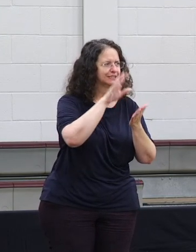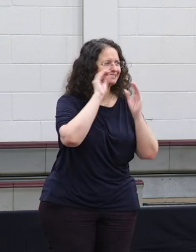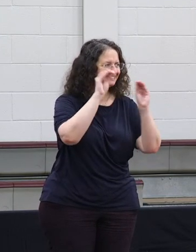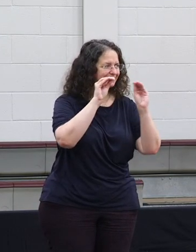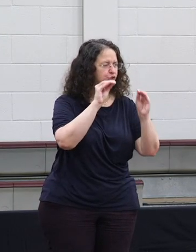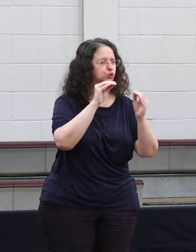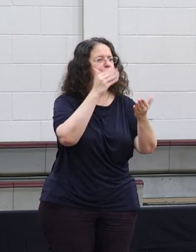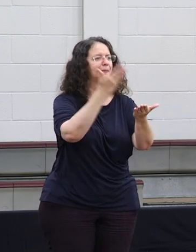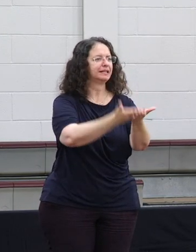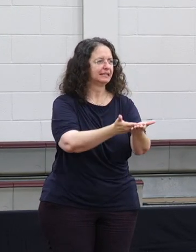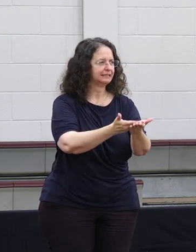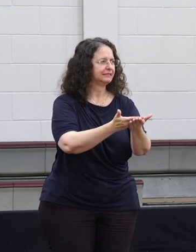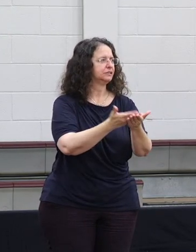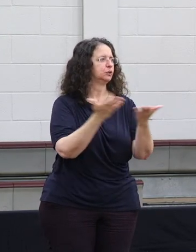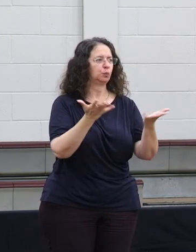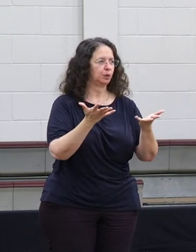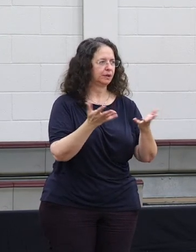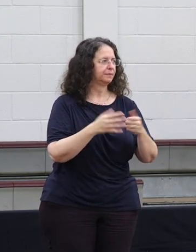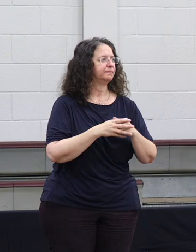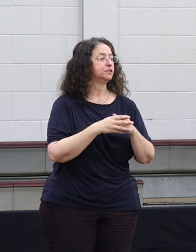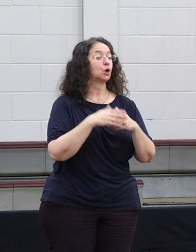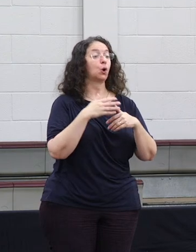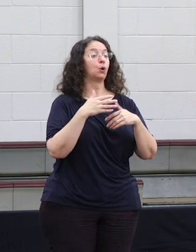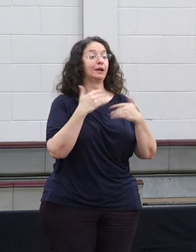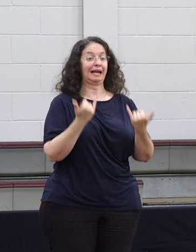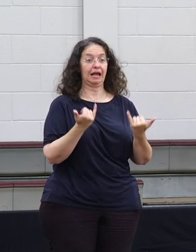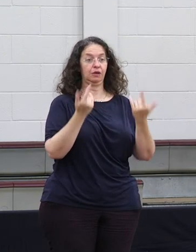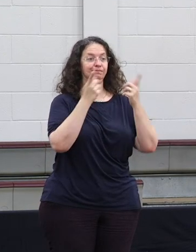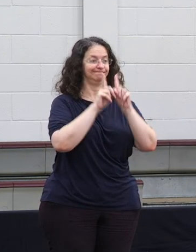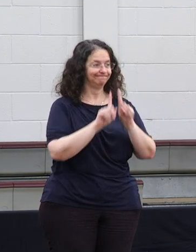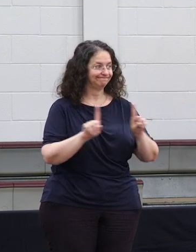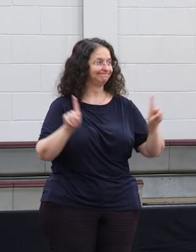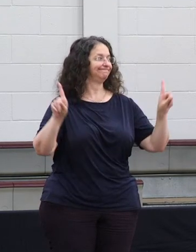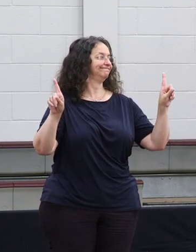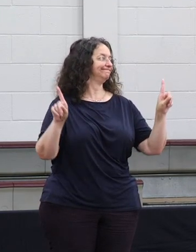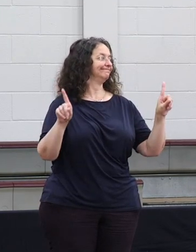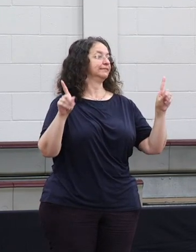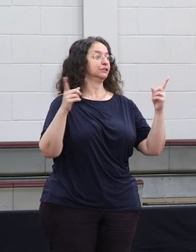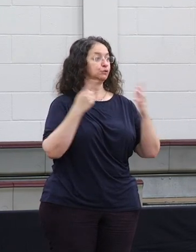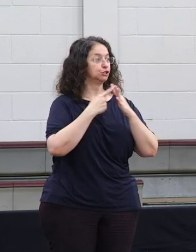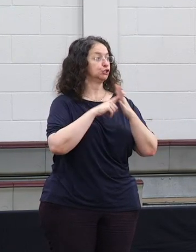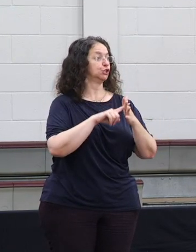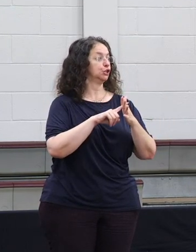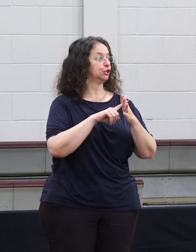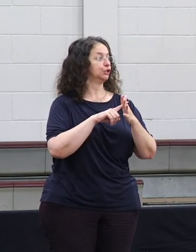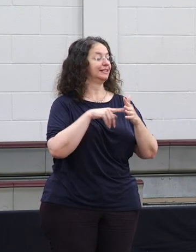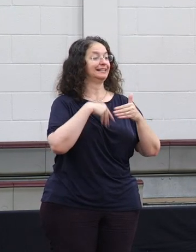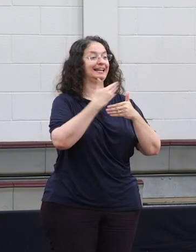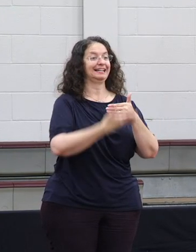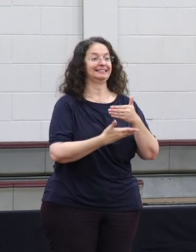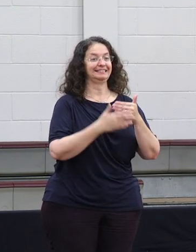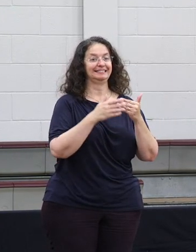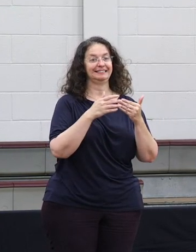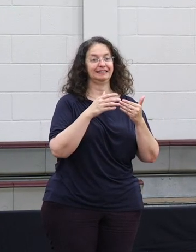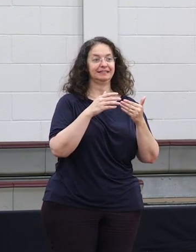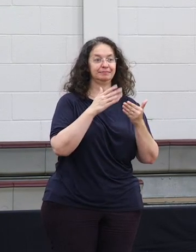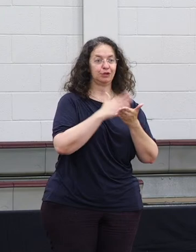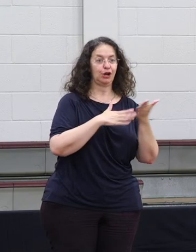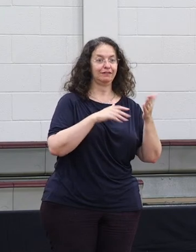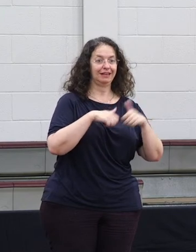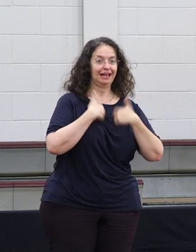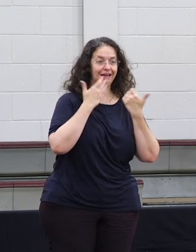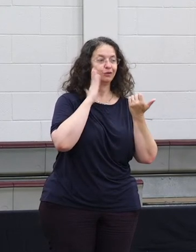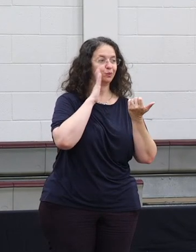your destination. So, as we part ways, we embark upon the next stage of life, sure to be filled with